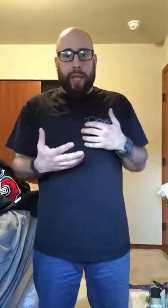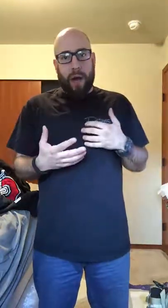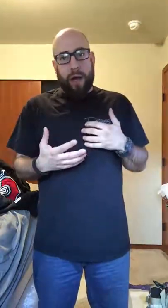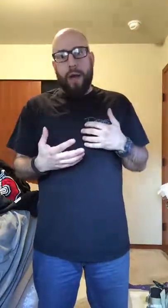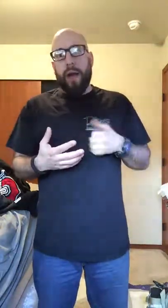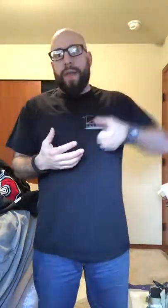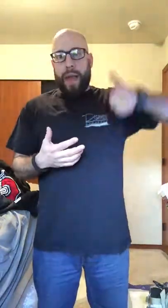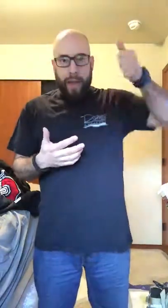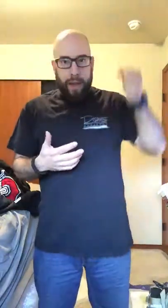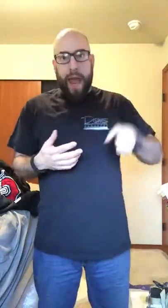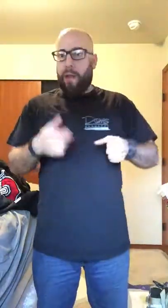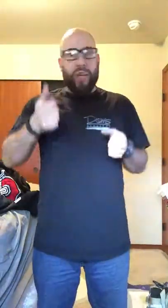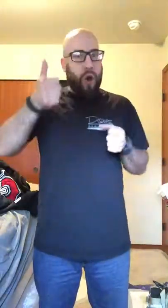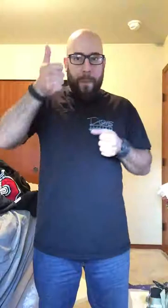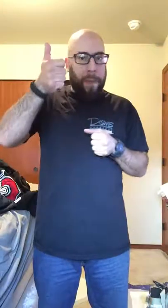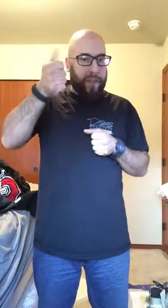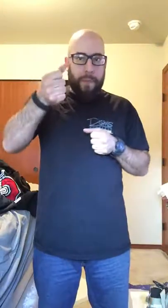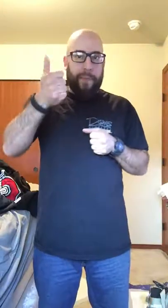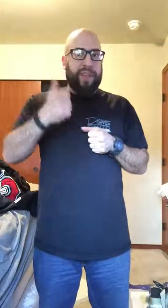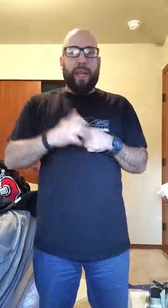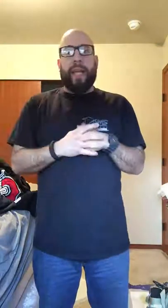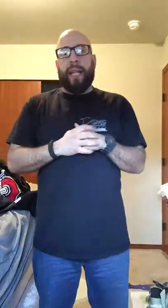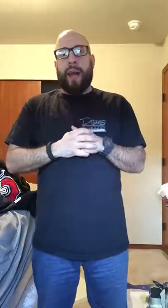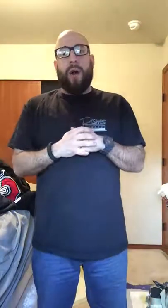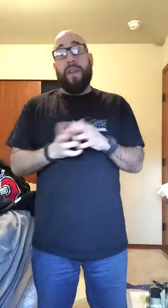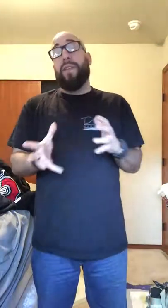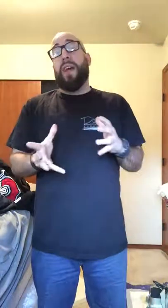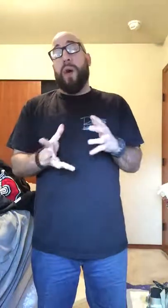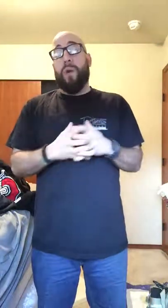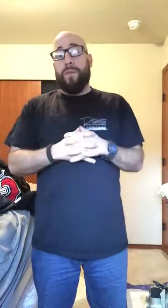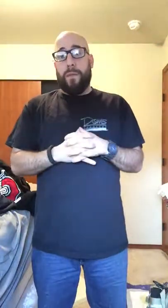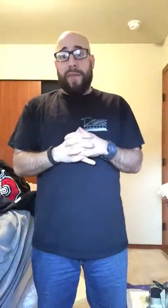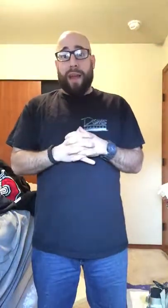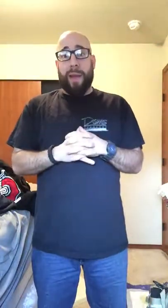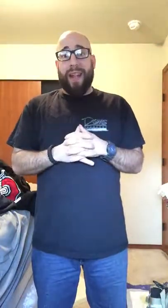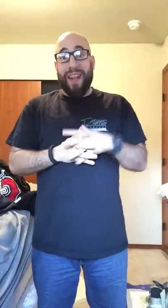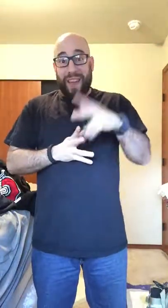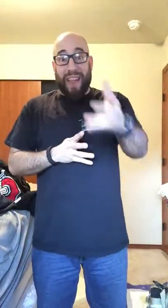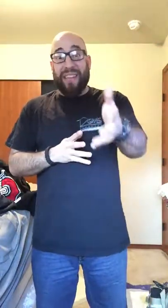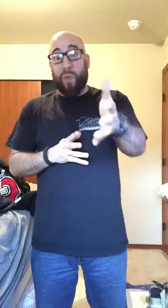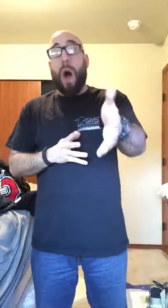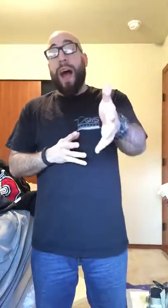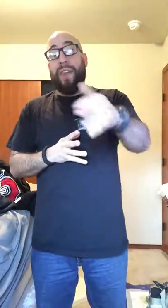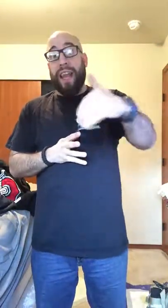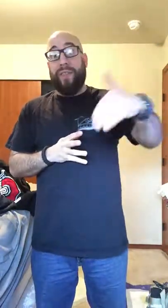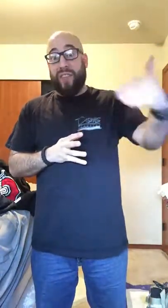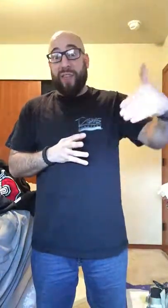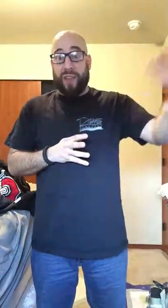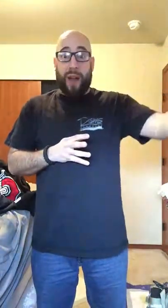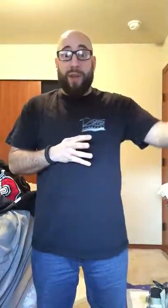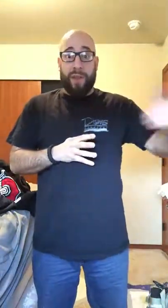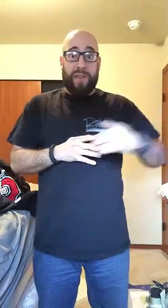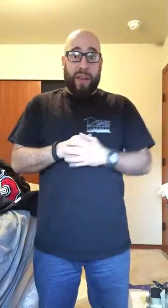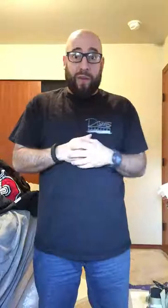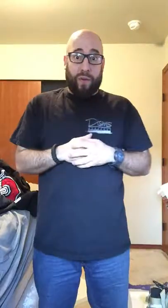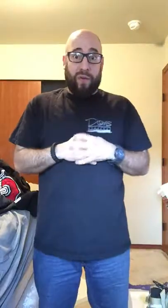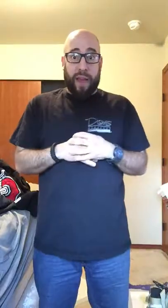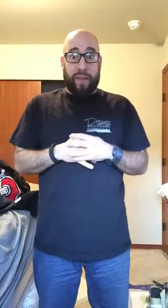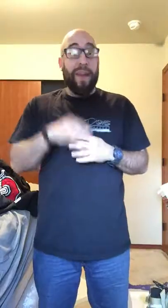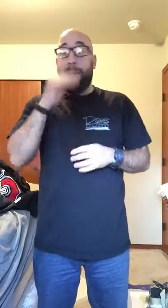gun, that are just muscle memory is going to take that off. Even then, I wouldn't recommend it. That's why the Navy SEALs got rid of the SIG 226. Maybe